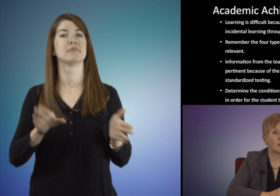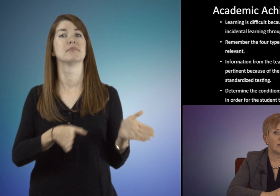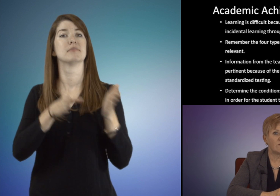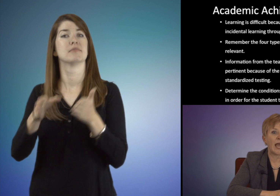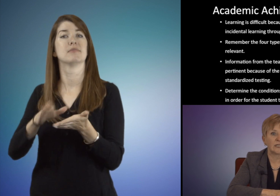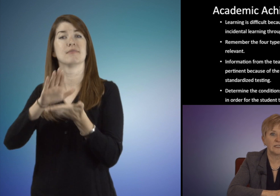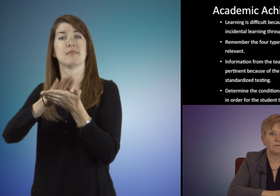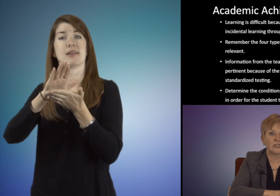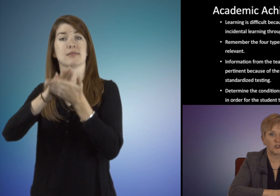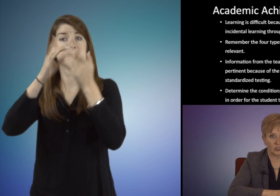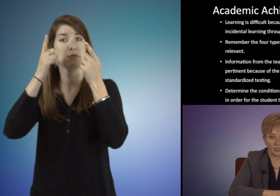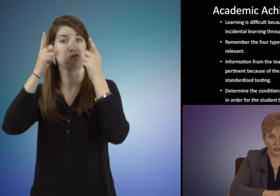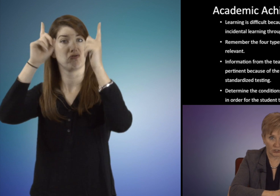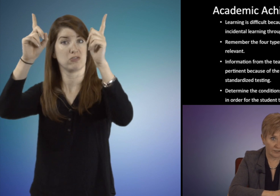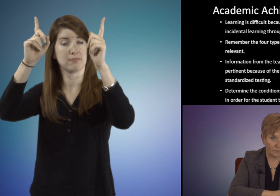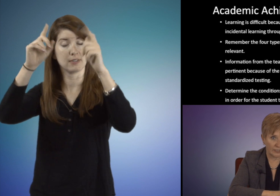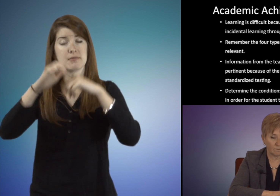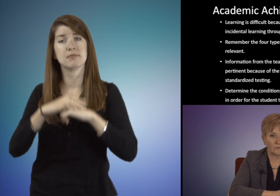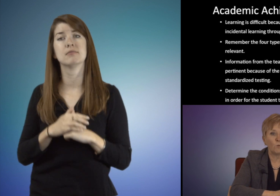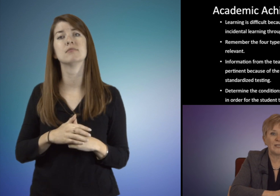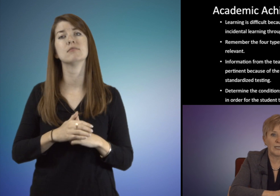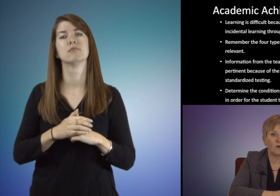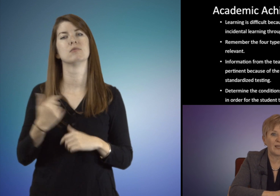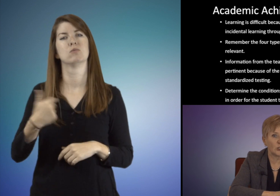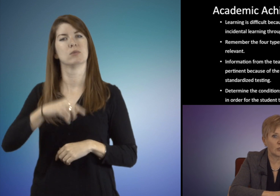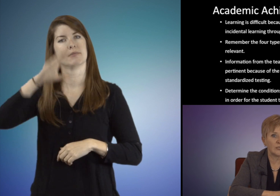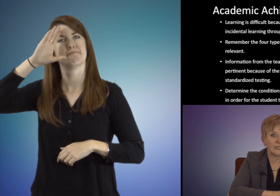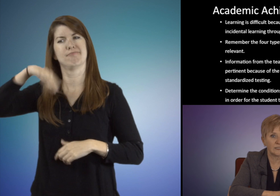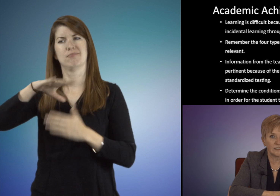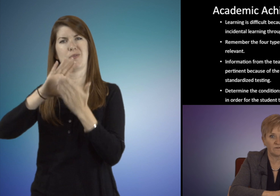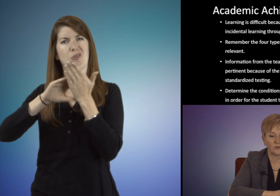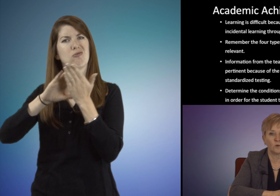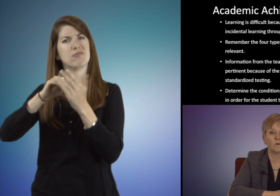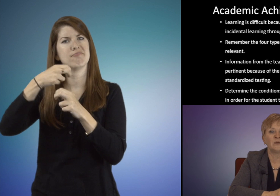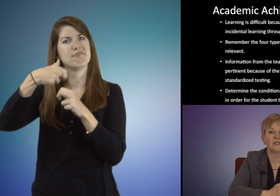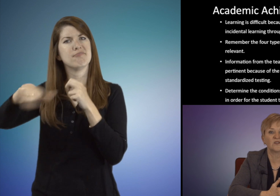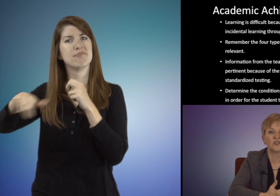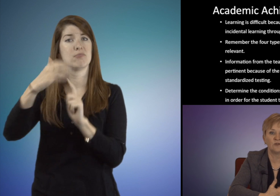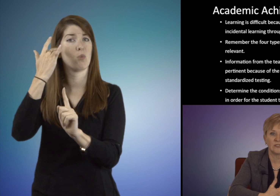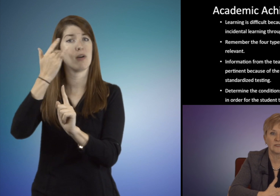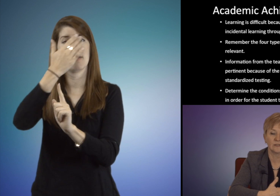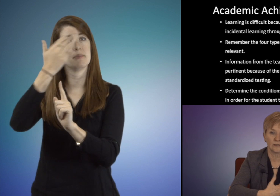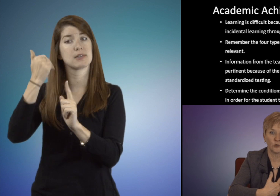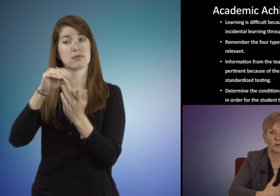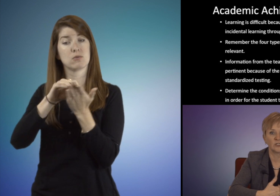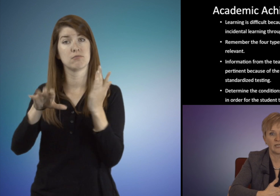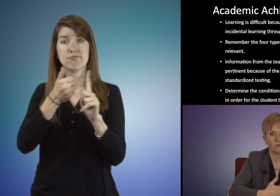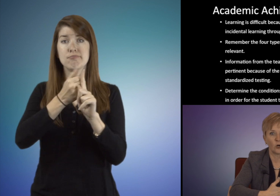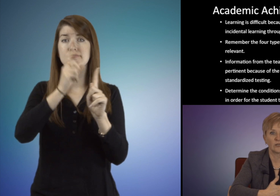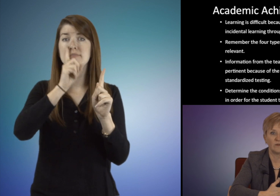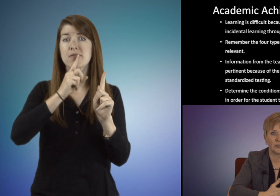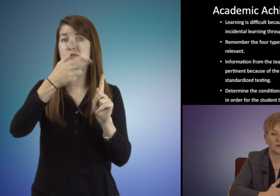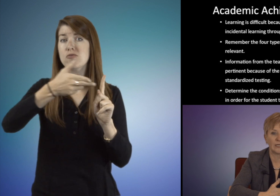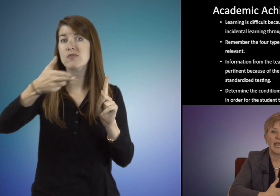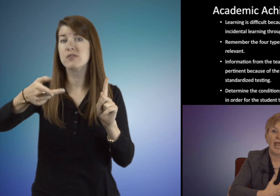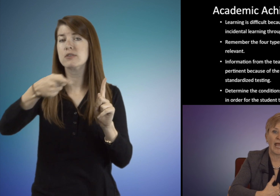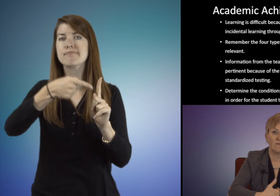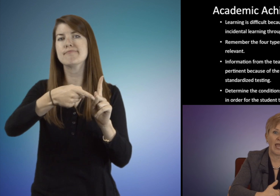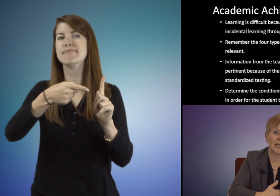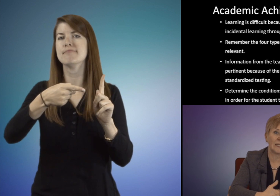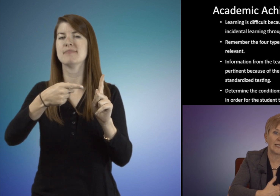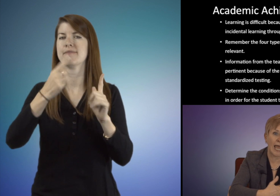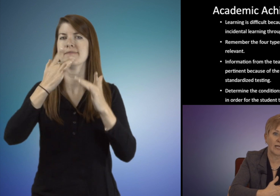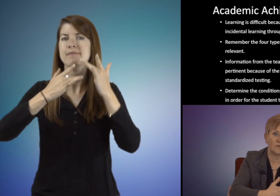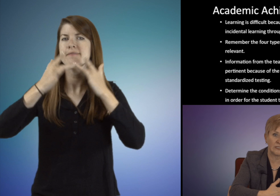In the area of academic achievement, we know that learning is difficult because students who are deaf or hard of hearing